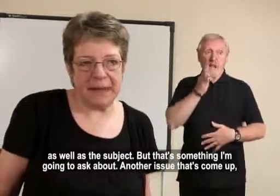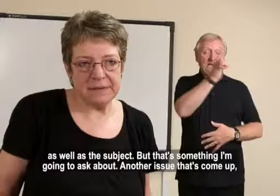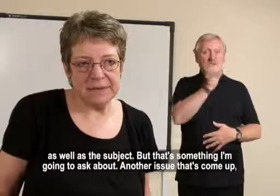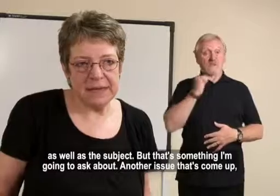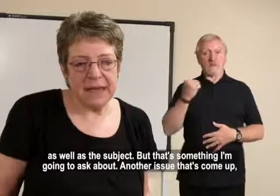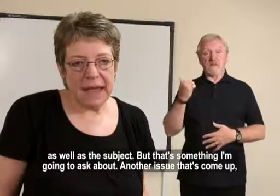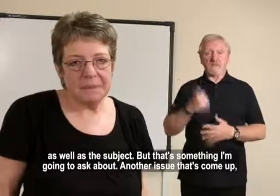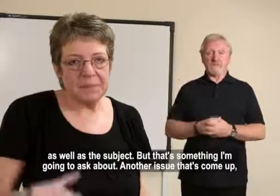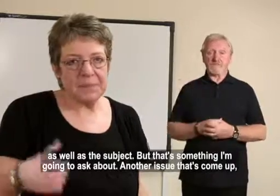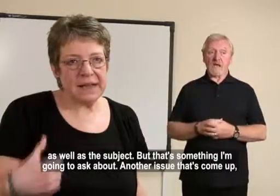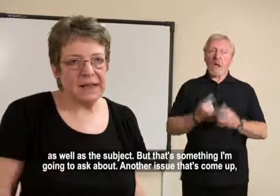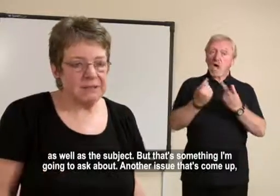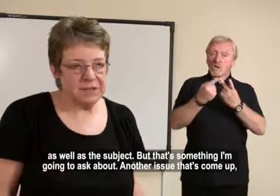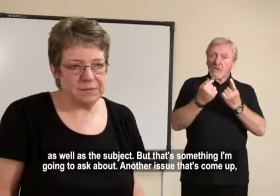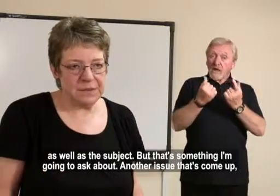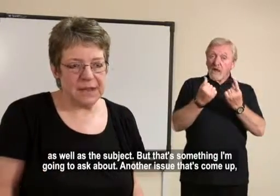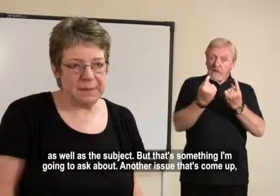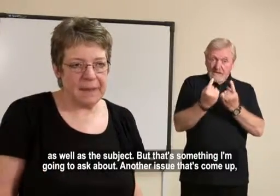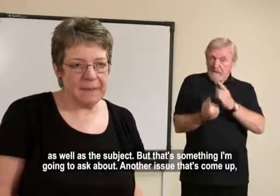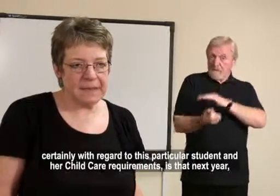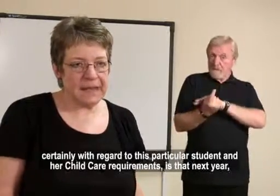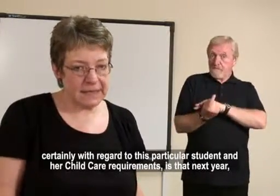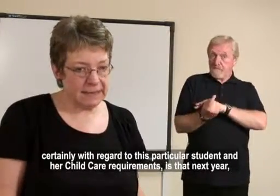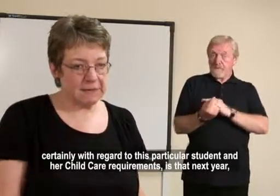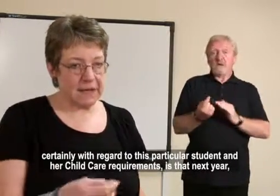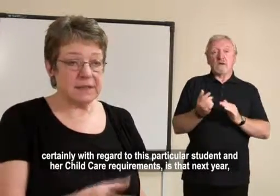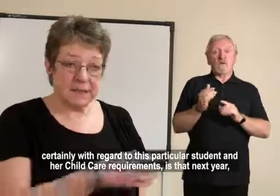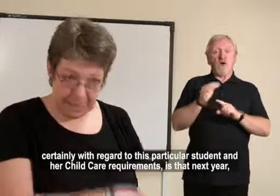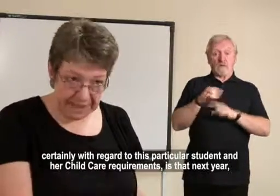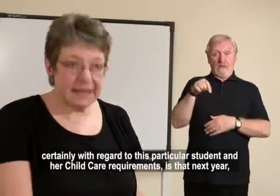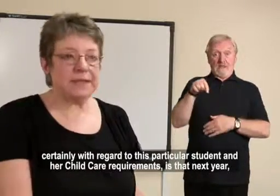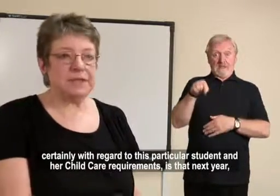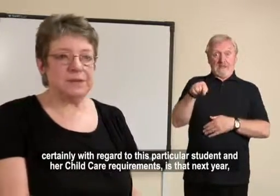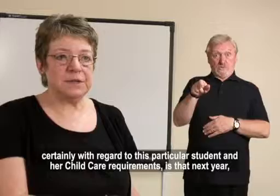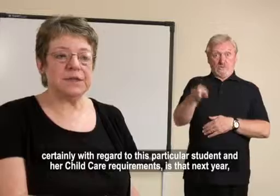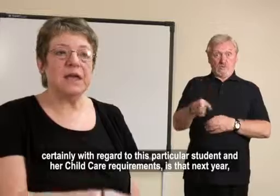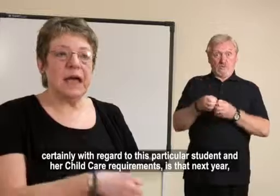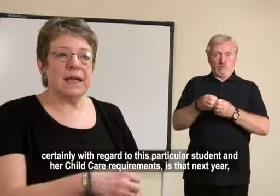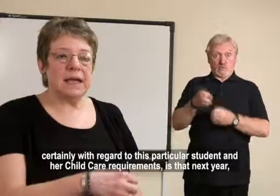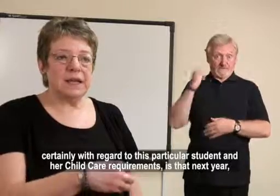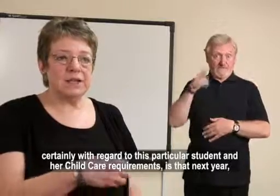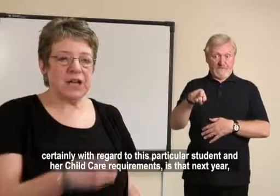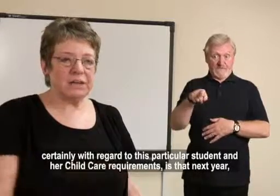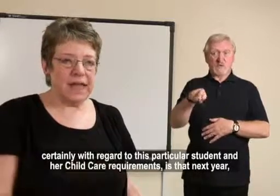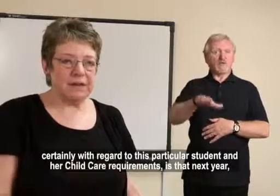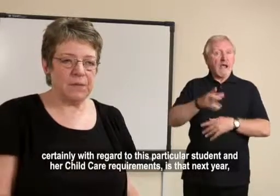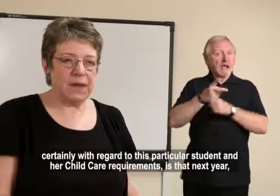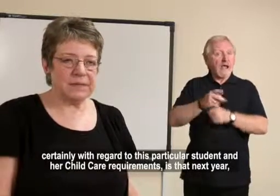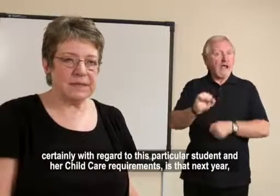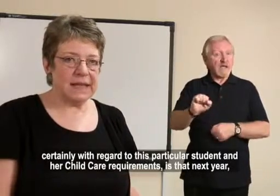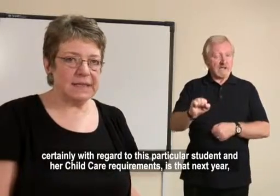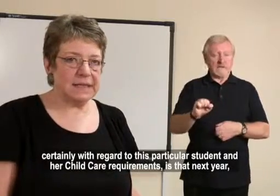to ask about. Another issue that's come up, certainly with regard to this particular student and her